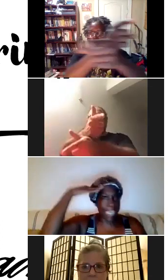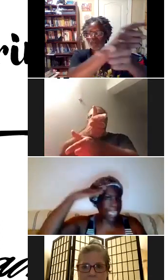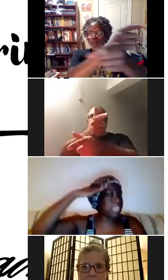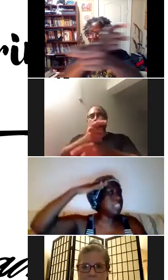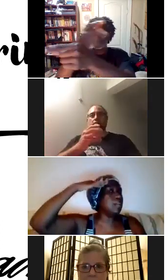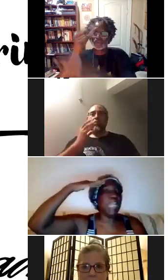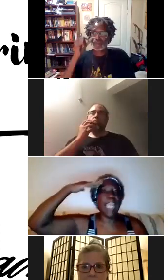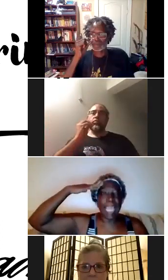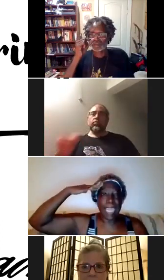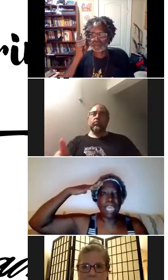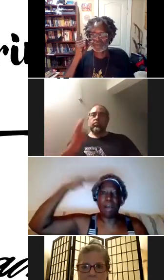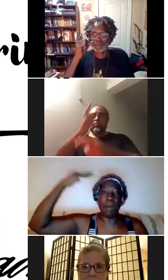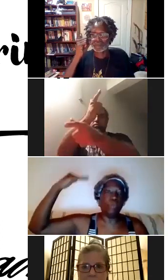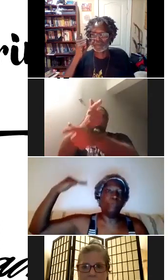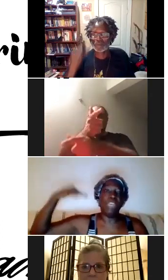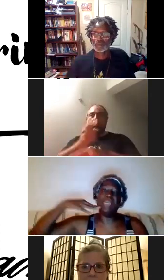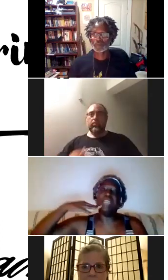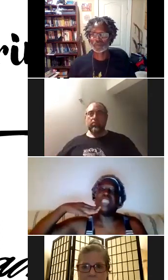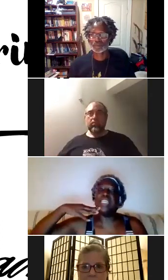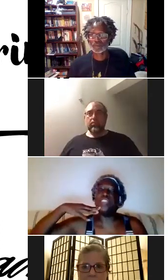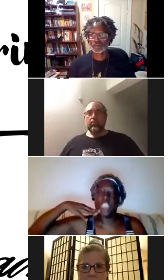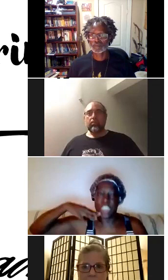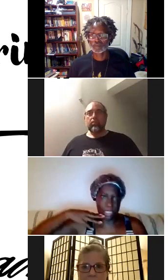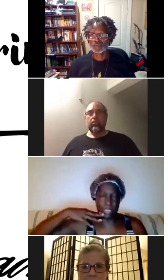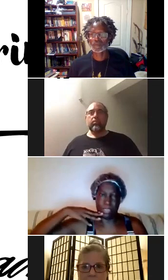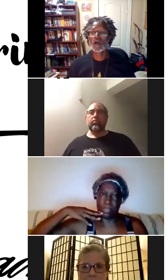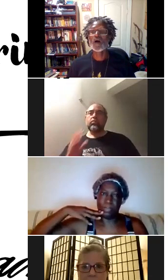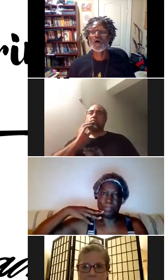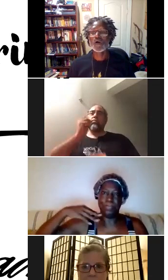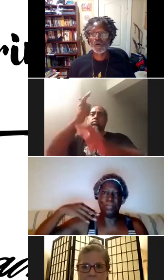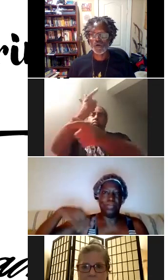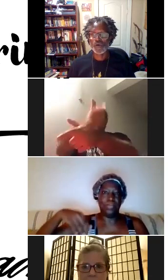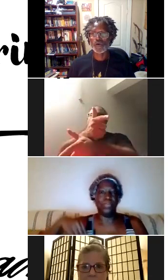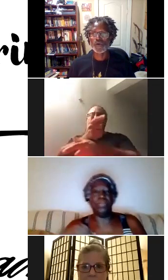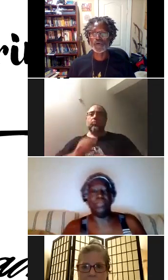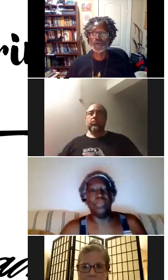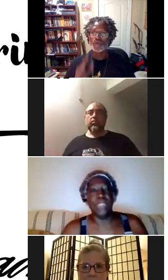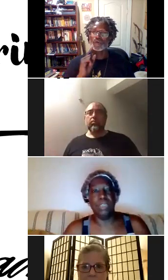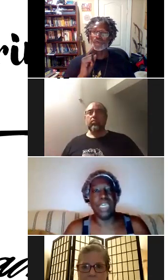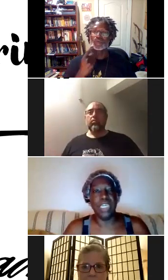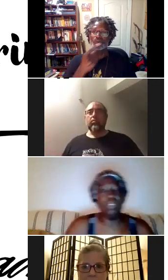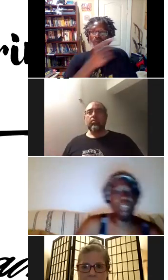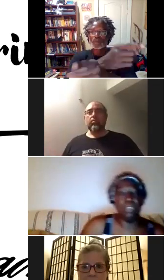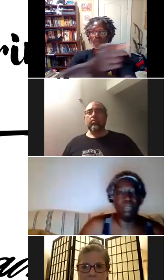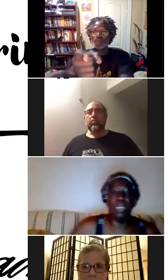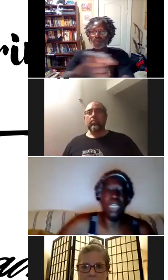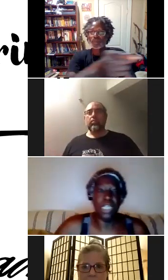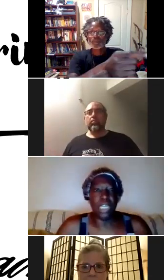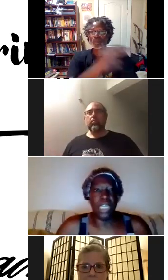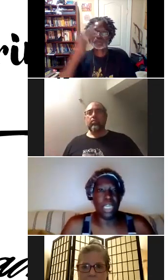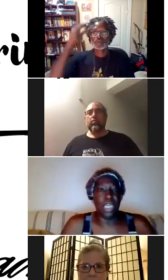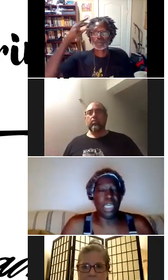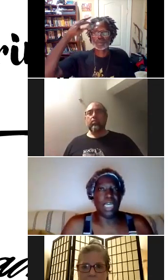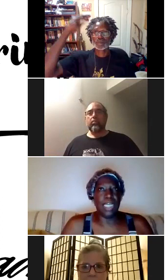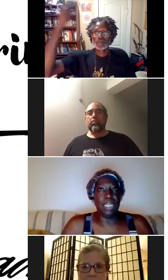male signs are head, all female signs are chin. Oh. Okay, so